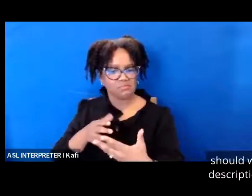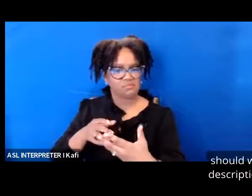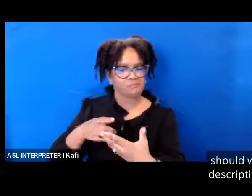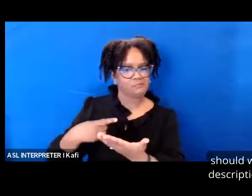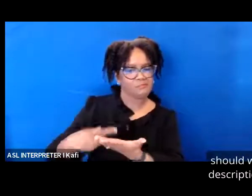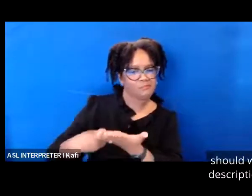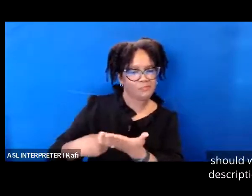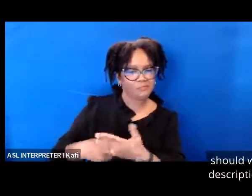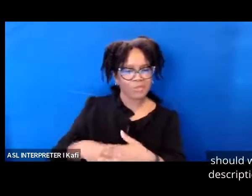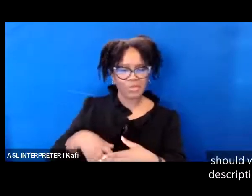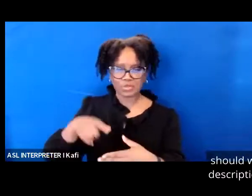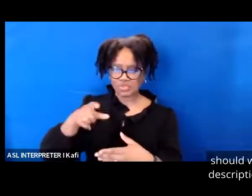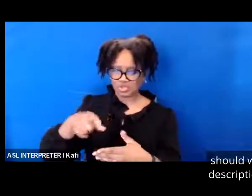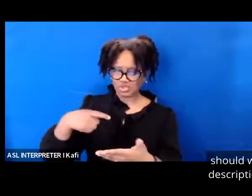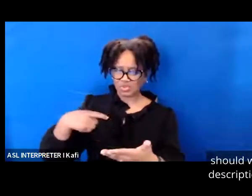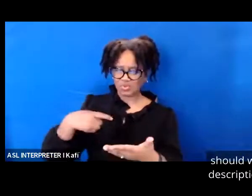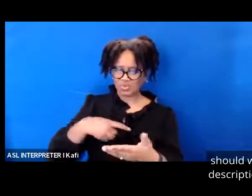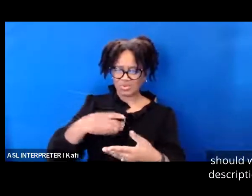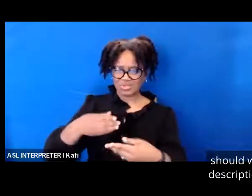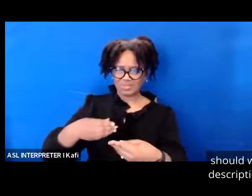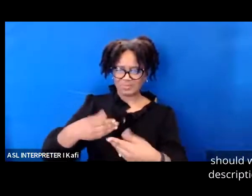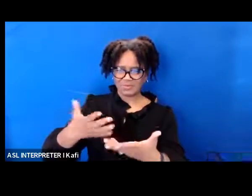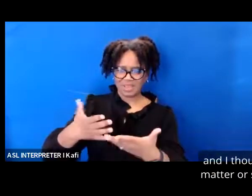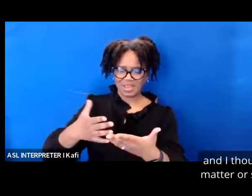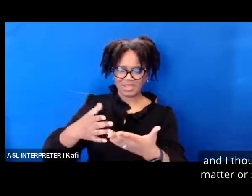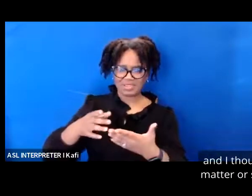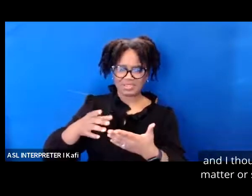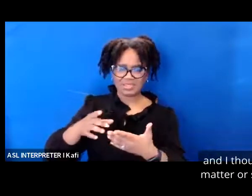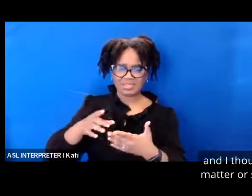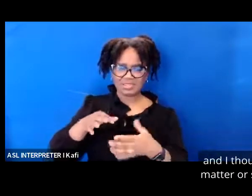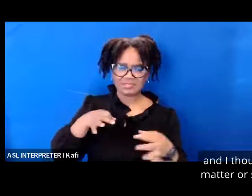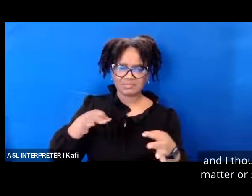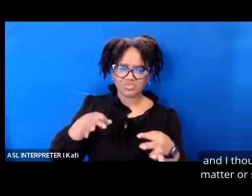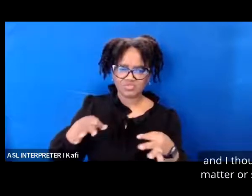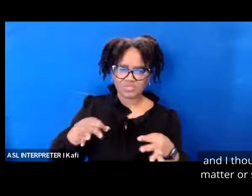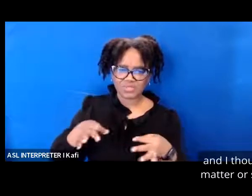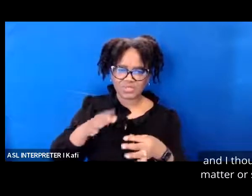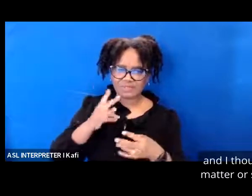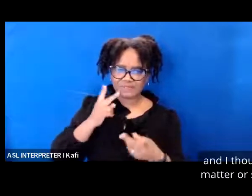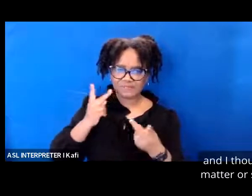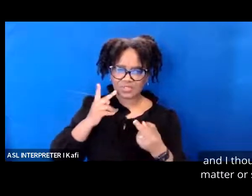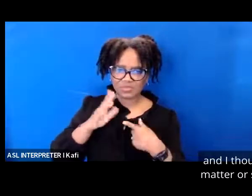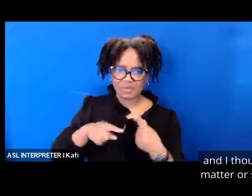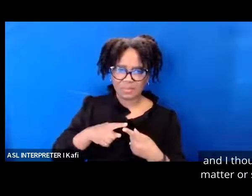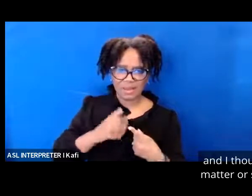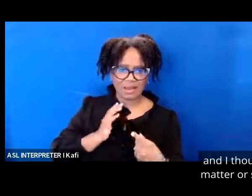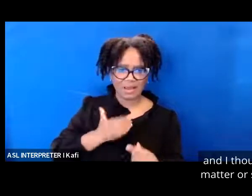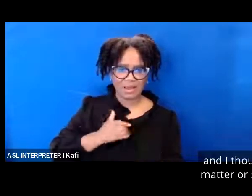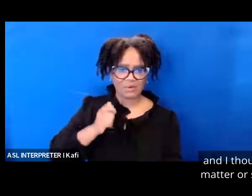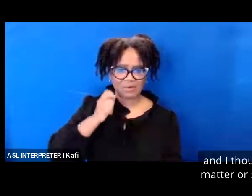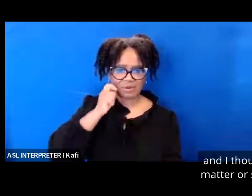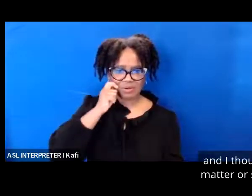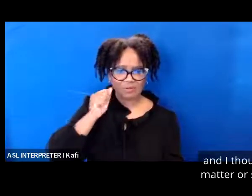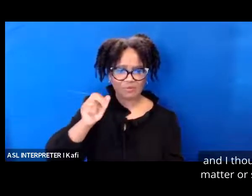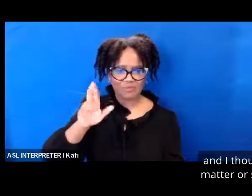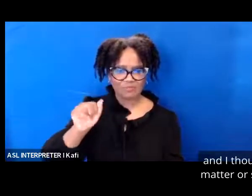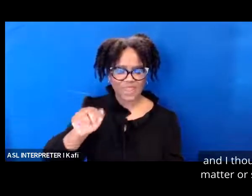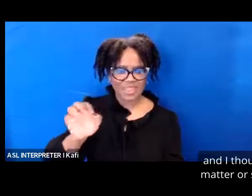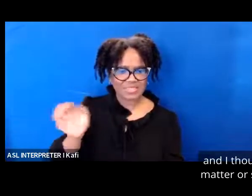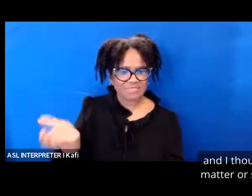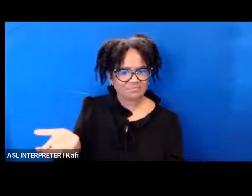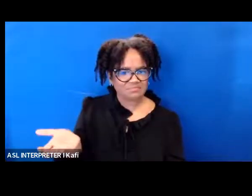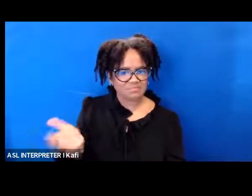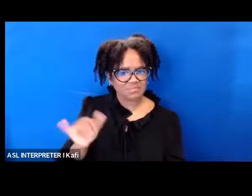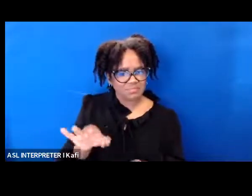descriptions of our race and i thought race doesn't matter or